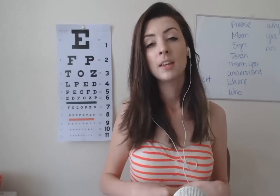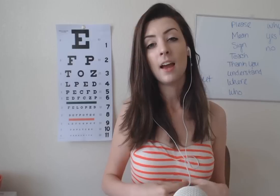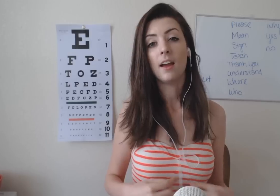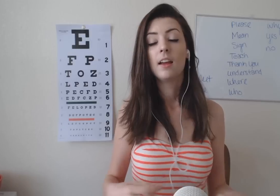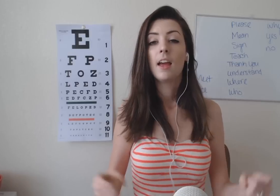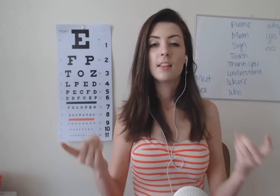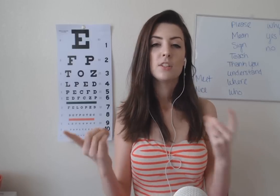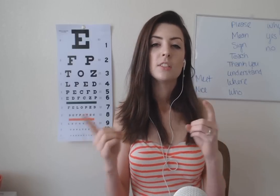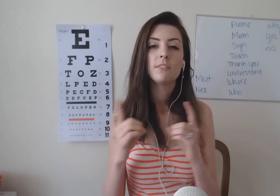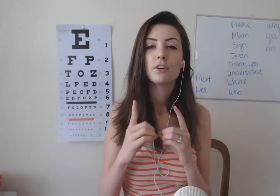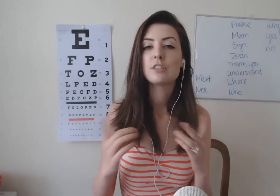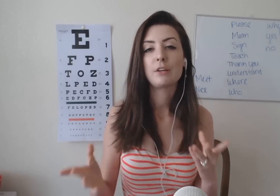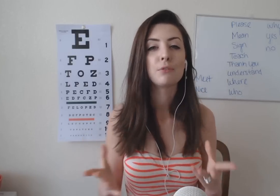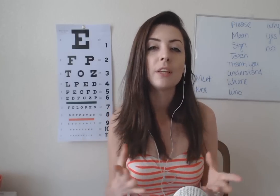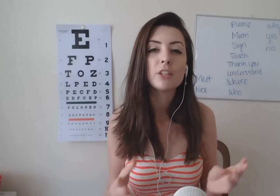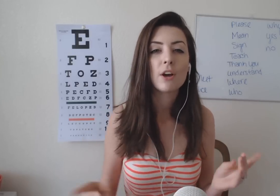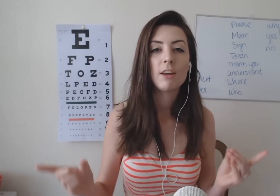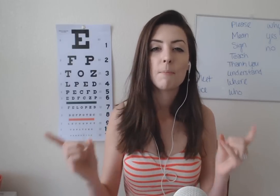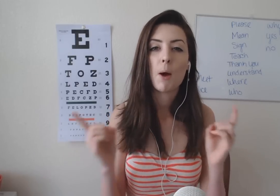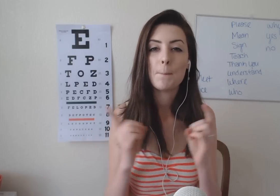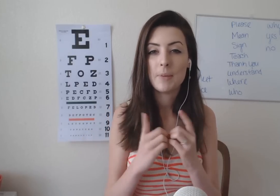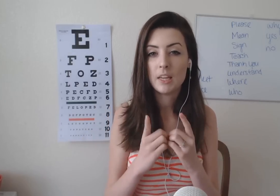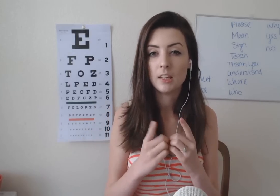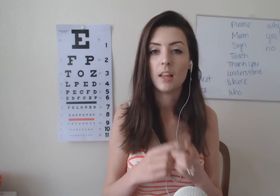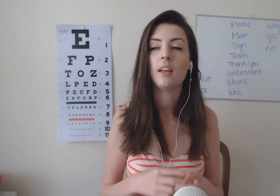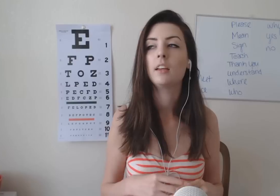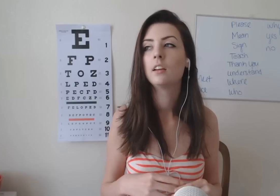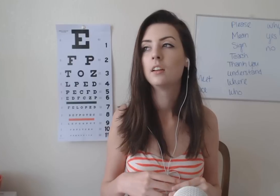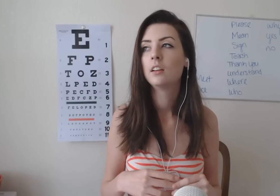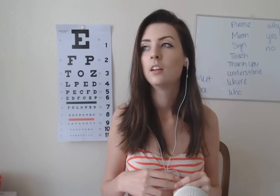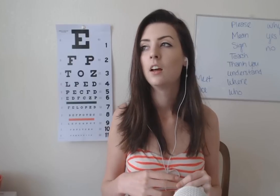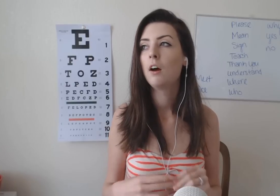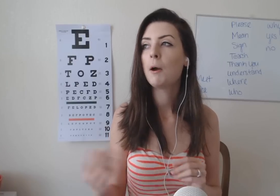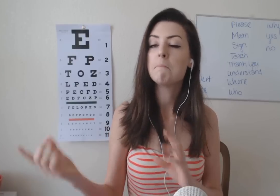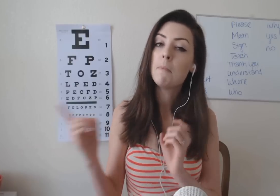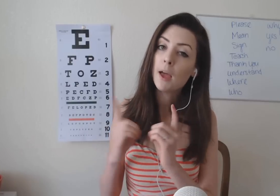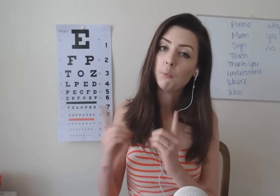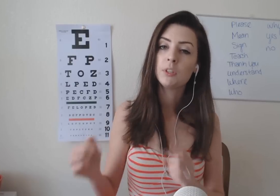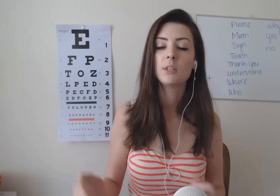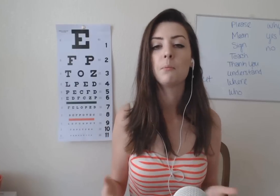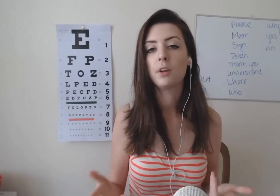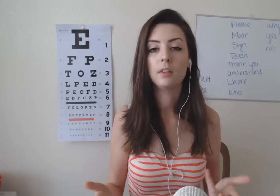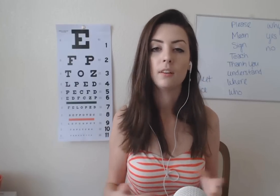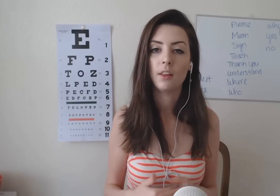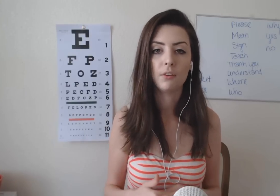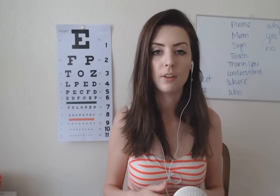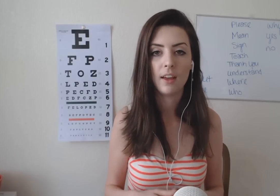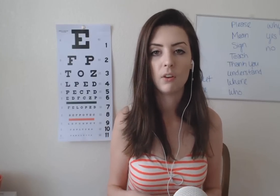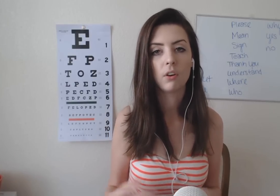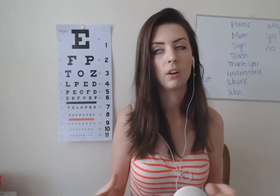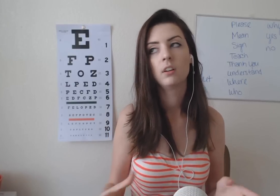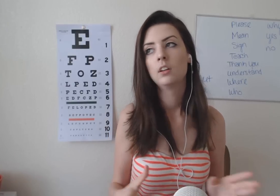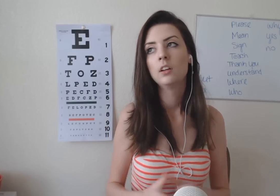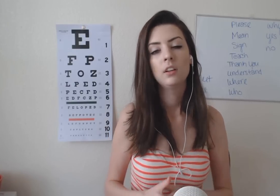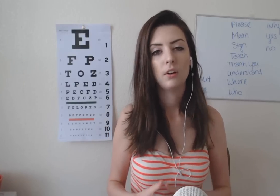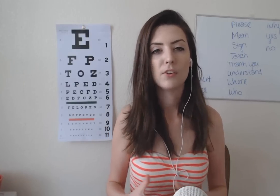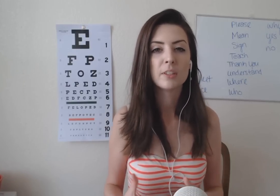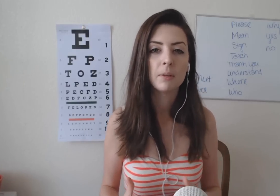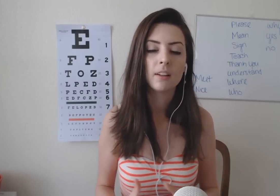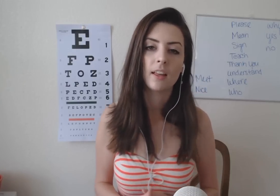Yeah, and that's just if you're generally talking about meet, like, oh, I met with someone the other day, or, something like